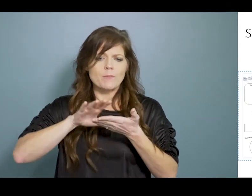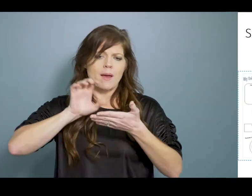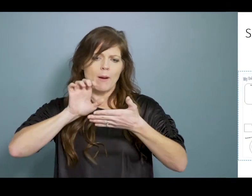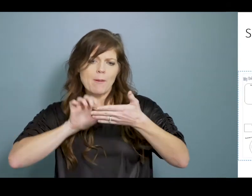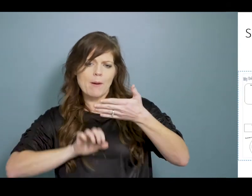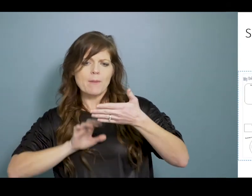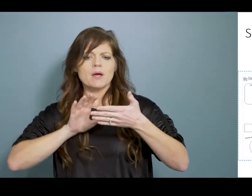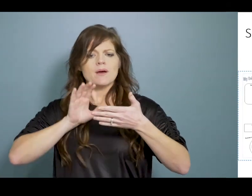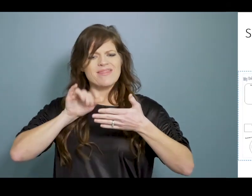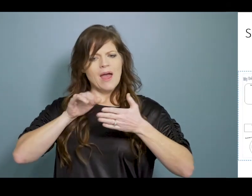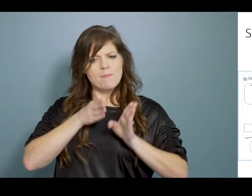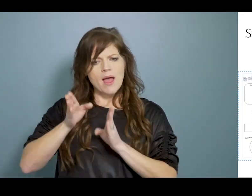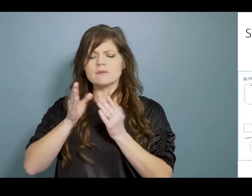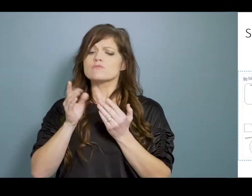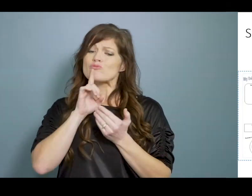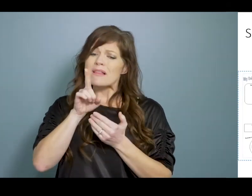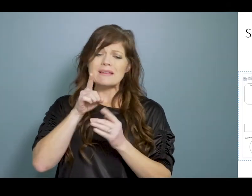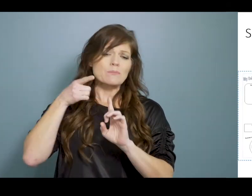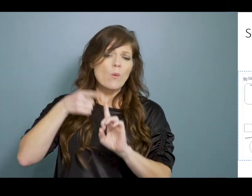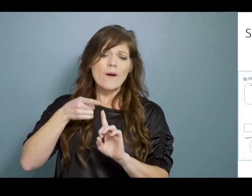It really is about what works best for you.